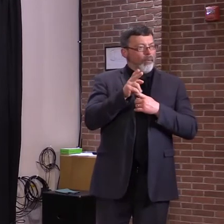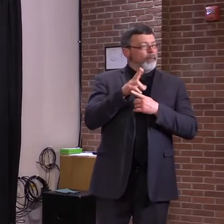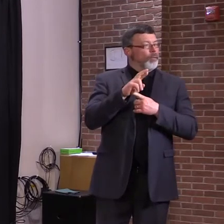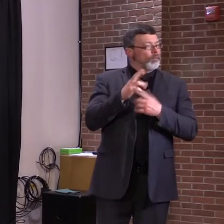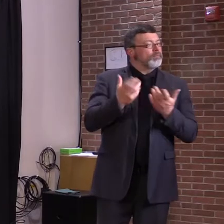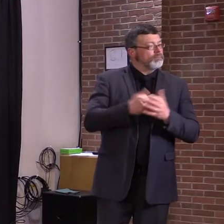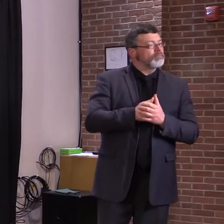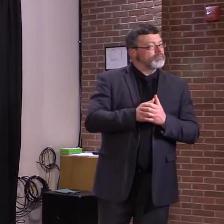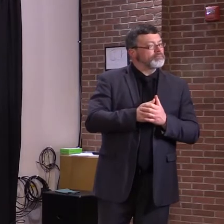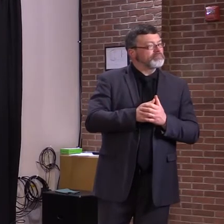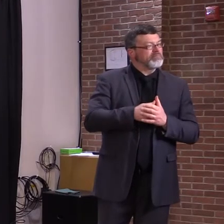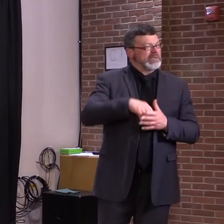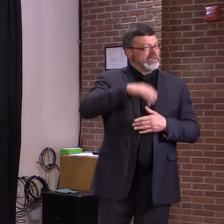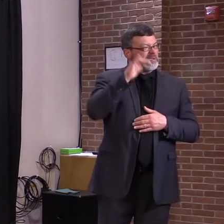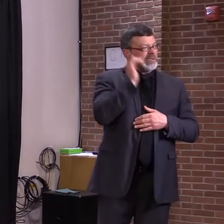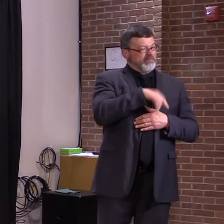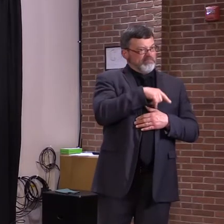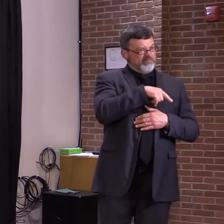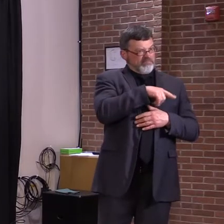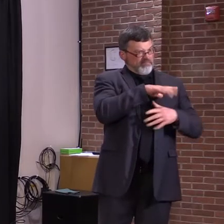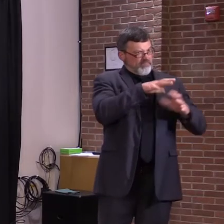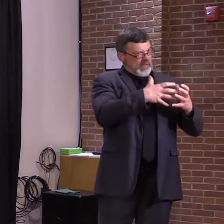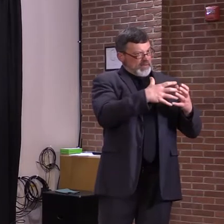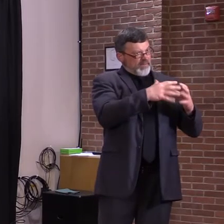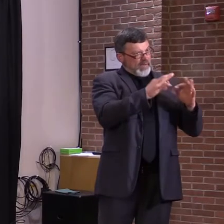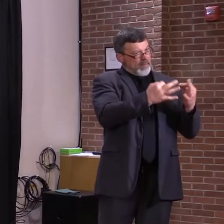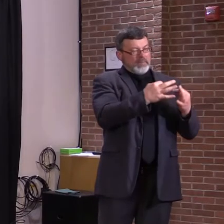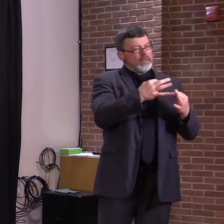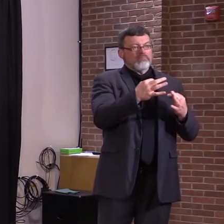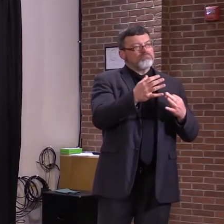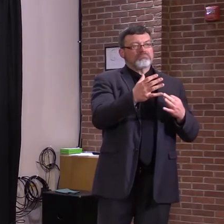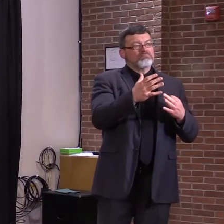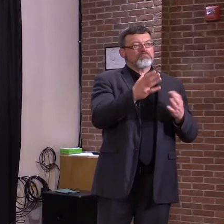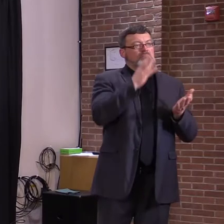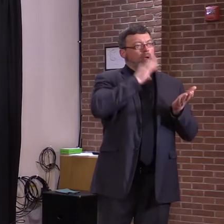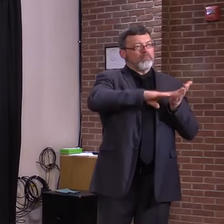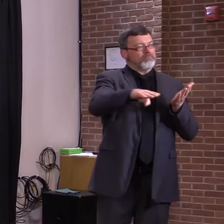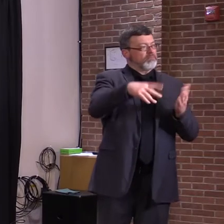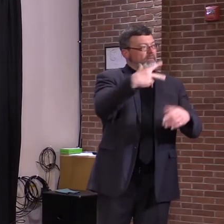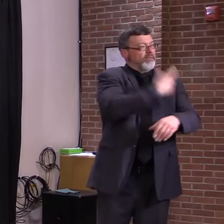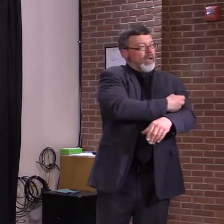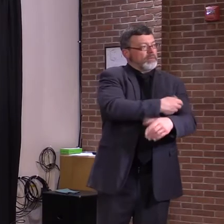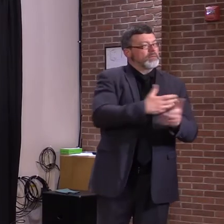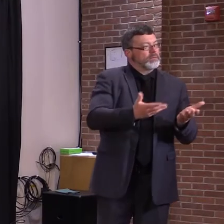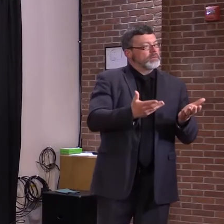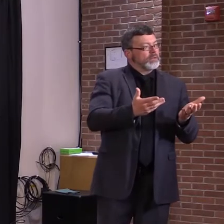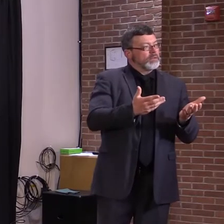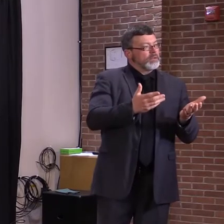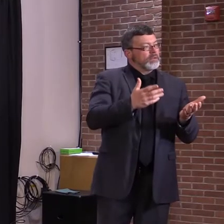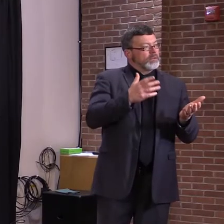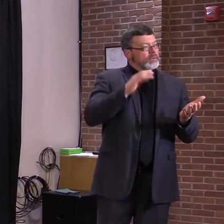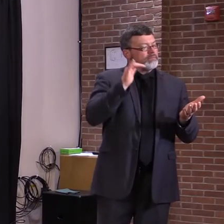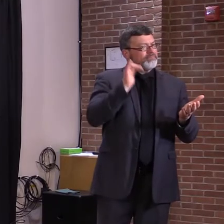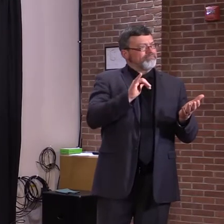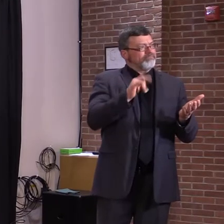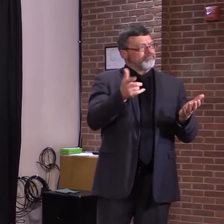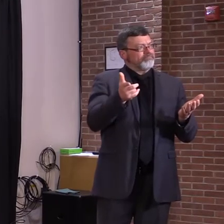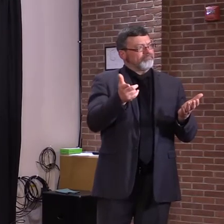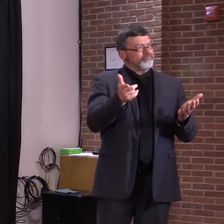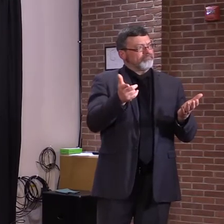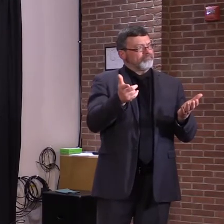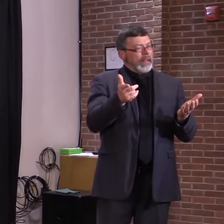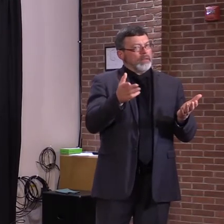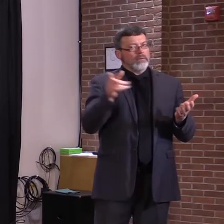vaccinated, and said that their doctors and Dr. Fauci were recommending against it. And this was the